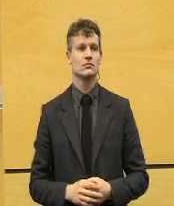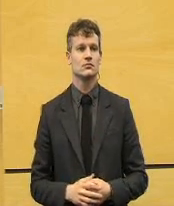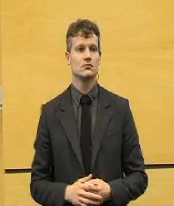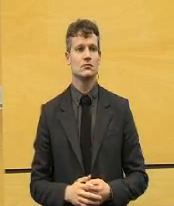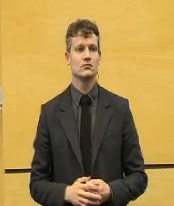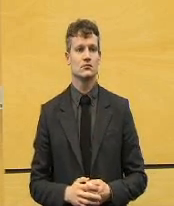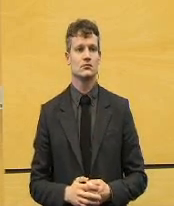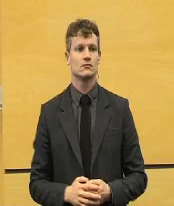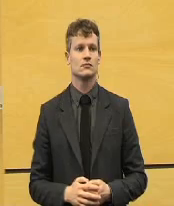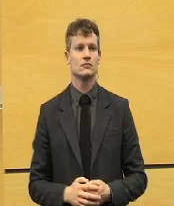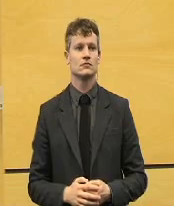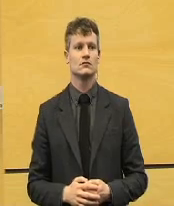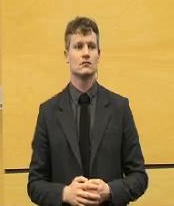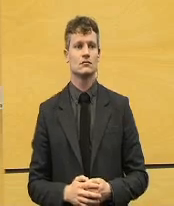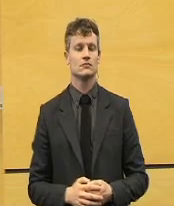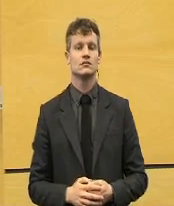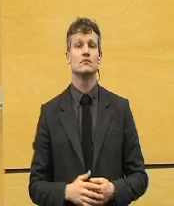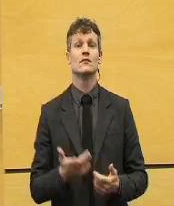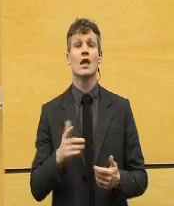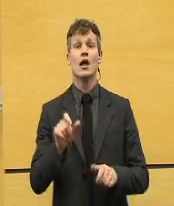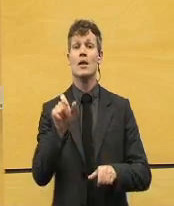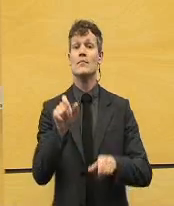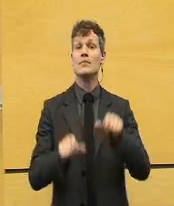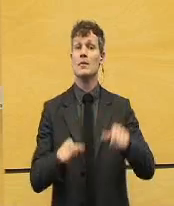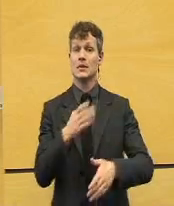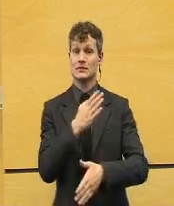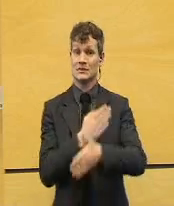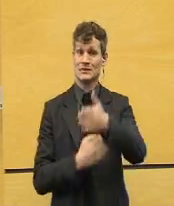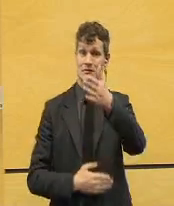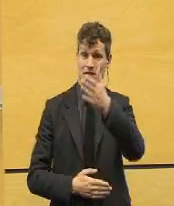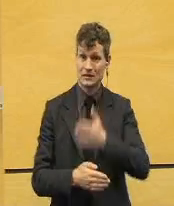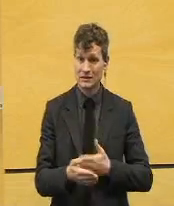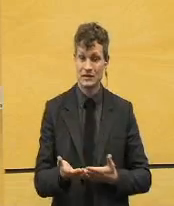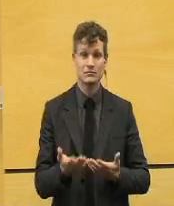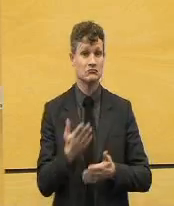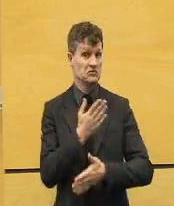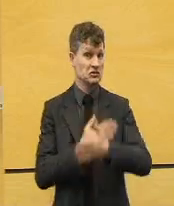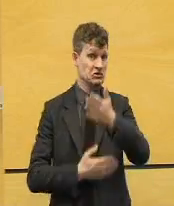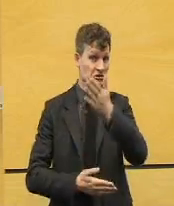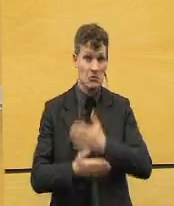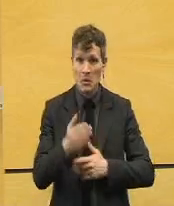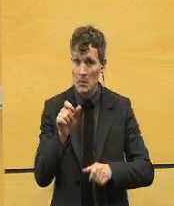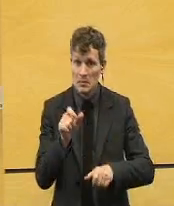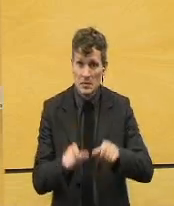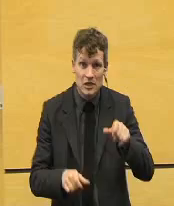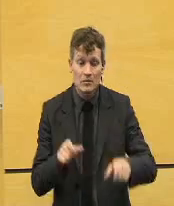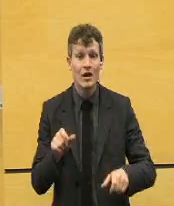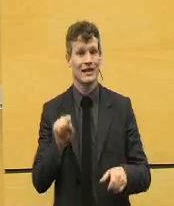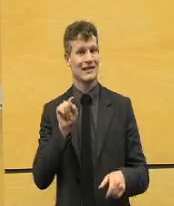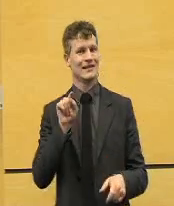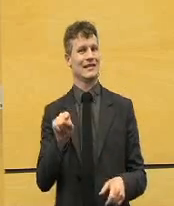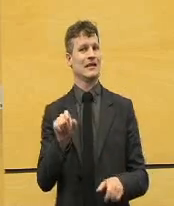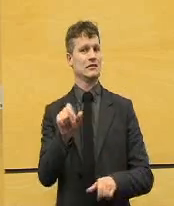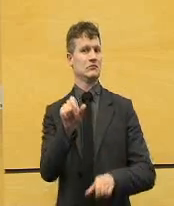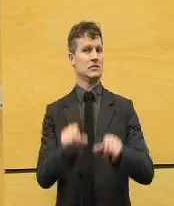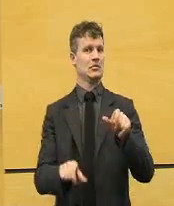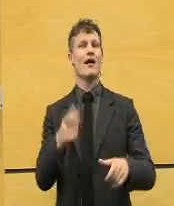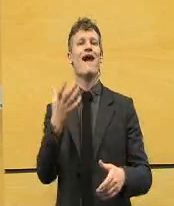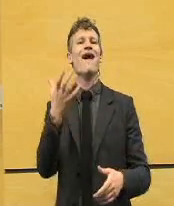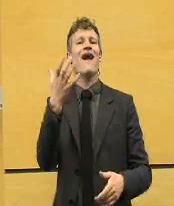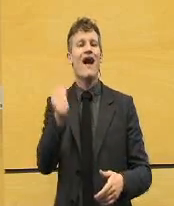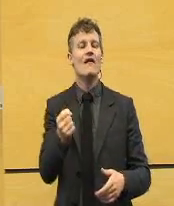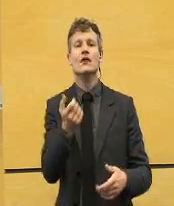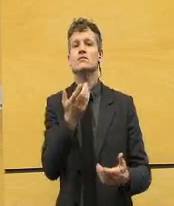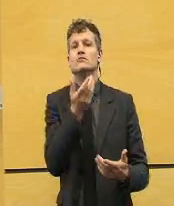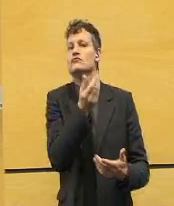Person with disability or disabled person shall mean person who encounter certain